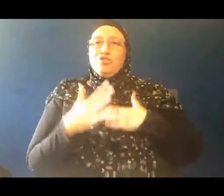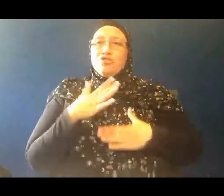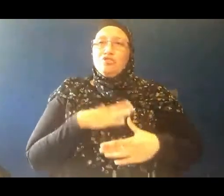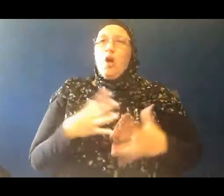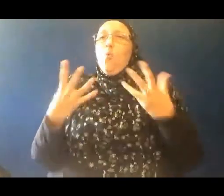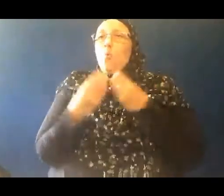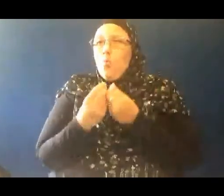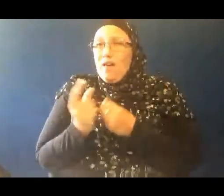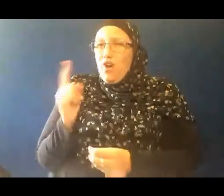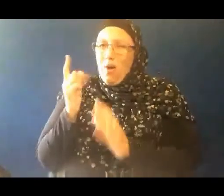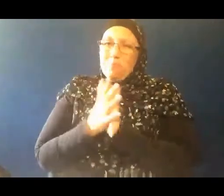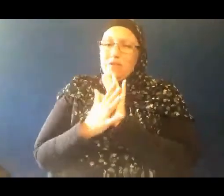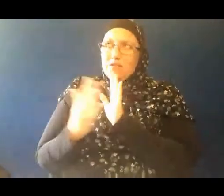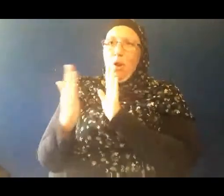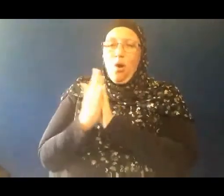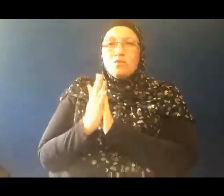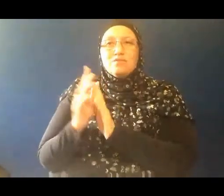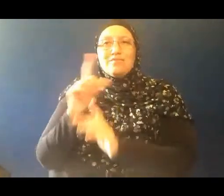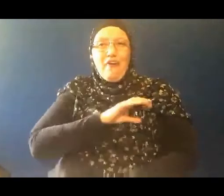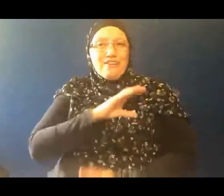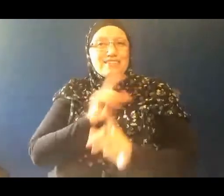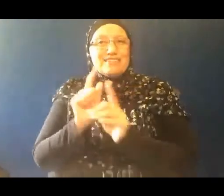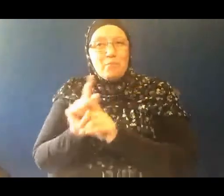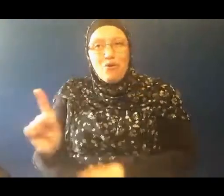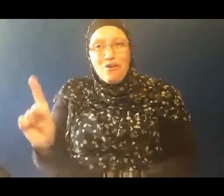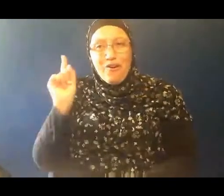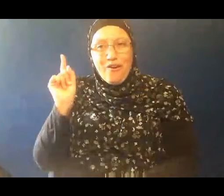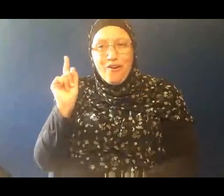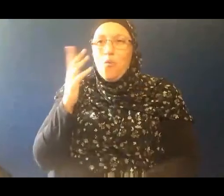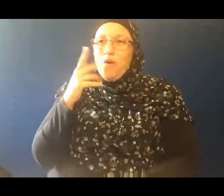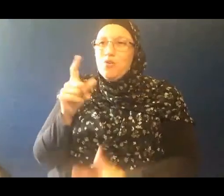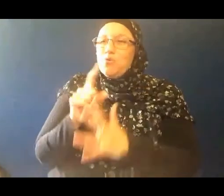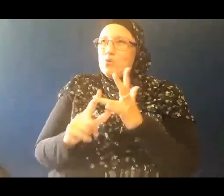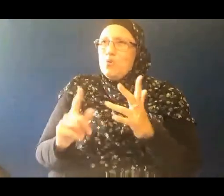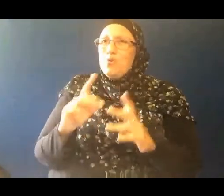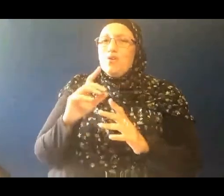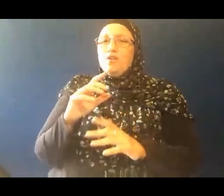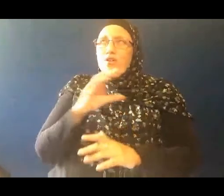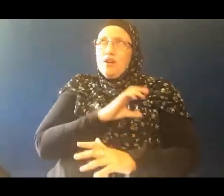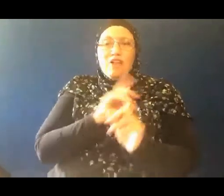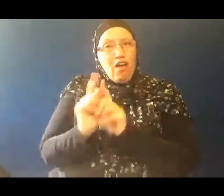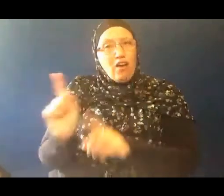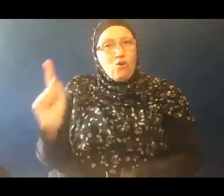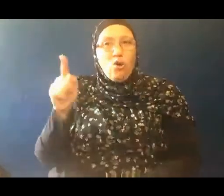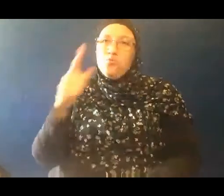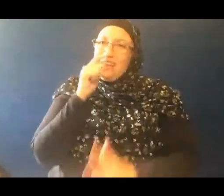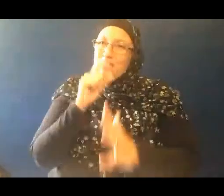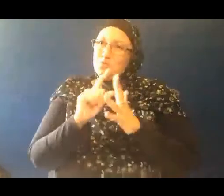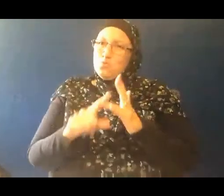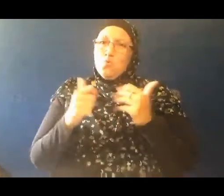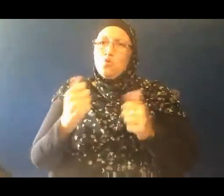to God. And when you are near to God, you can do godly things. The mistakes that Christians have